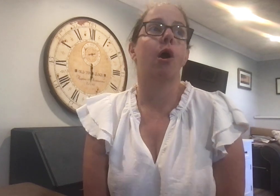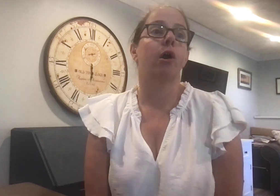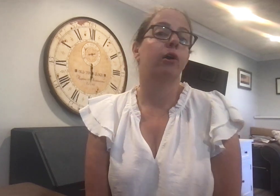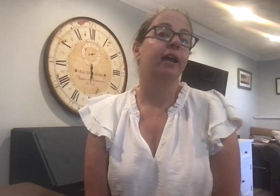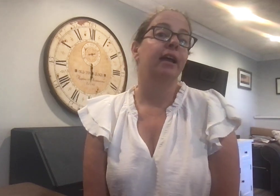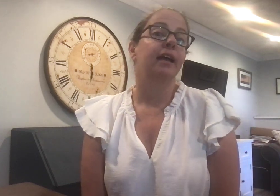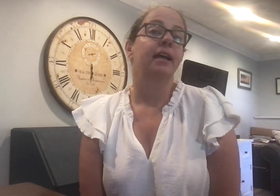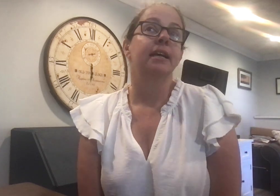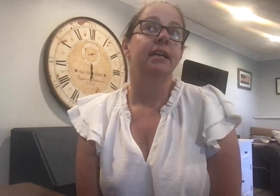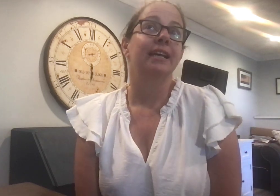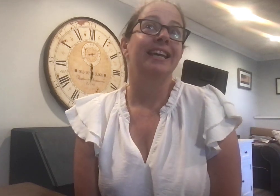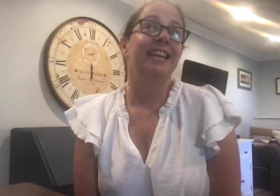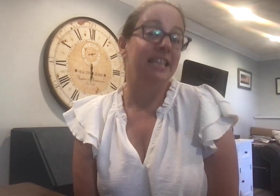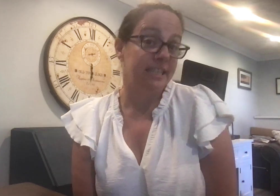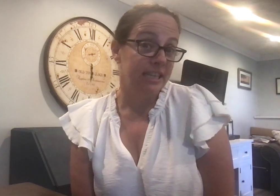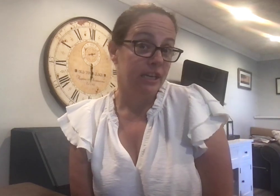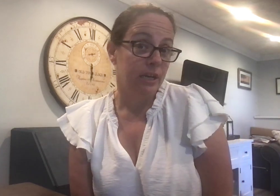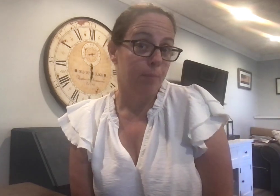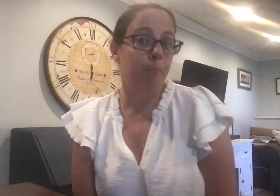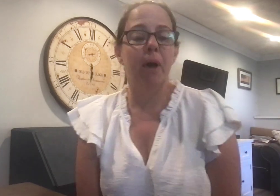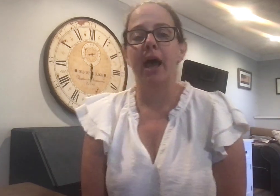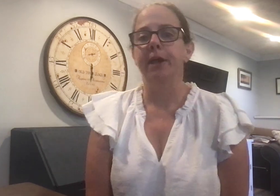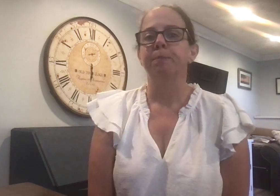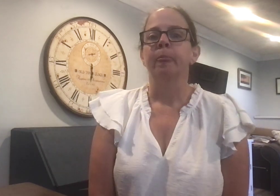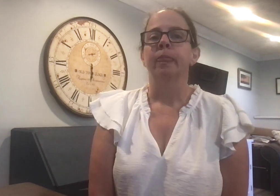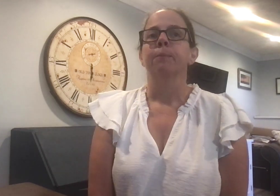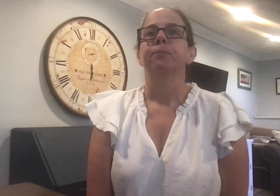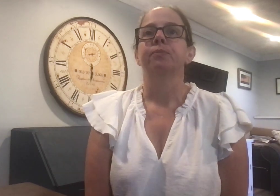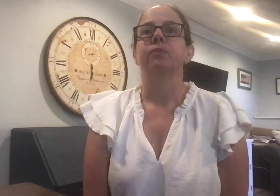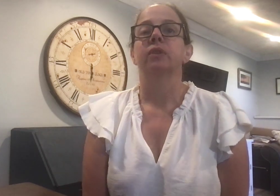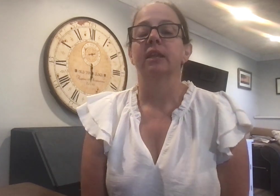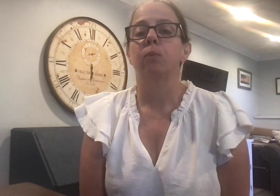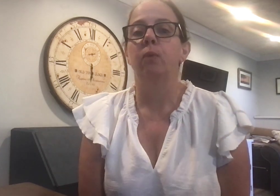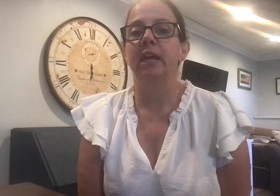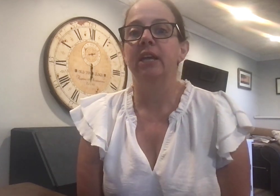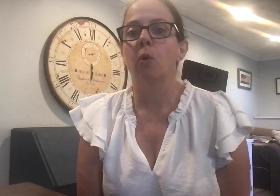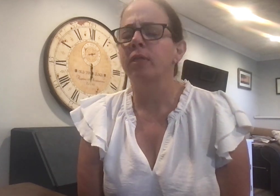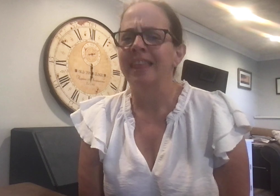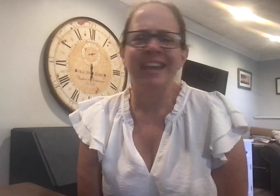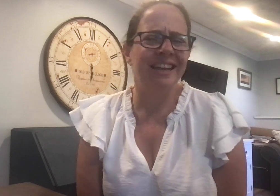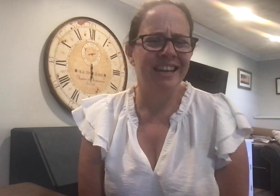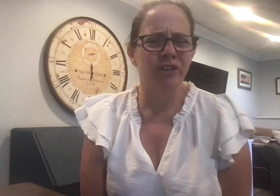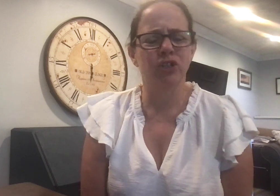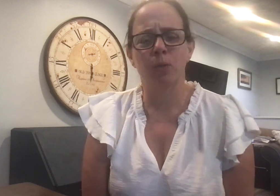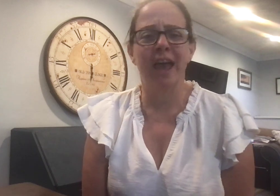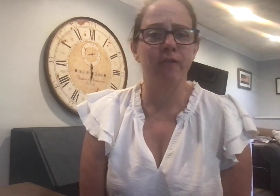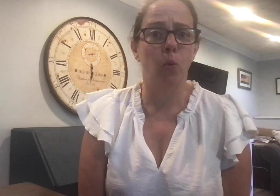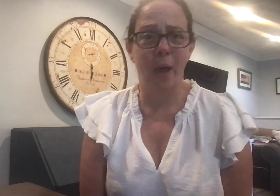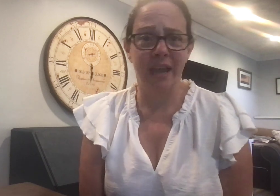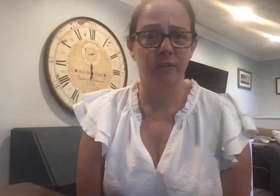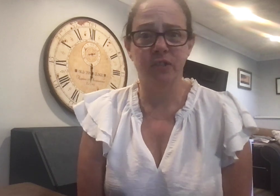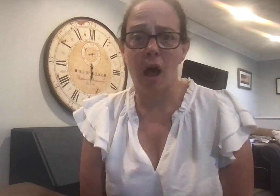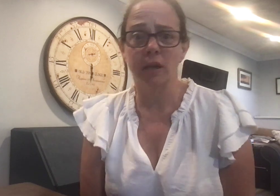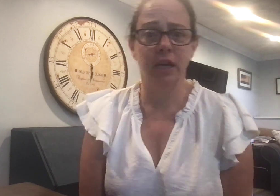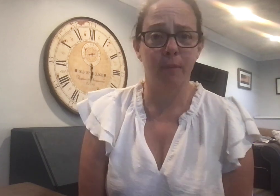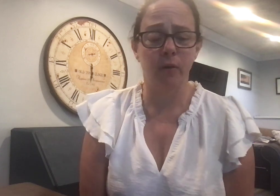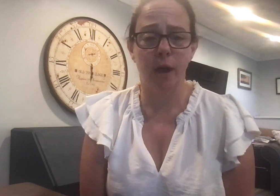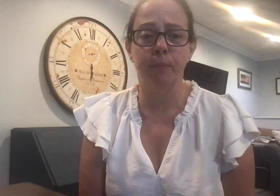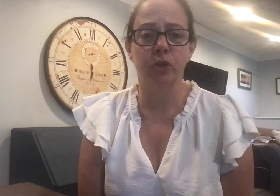are easy, but we don't think in English that we have a way of talking about numbers on